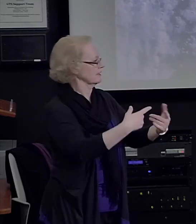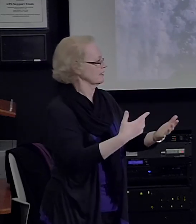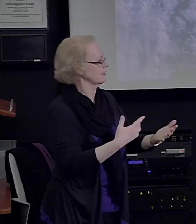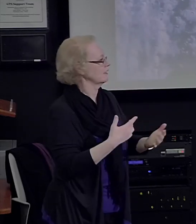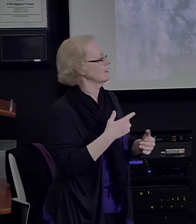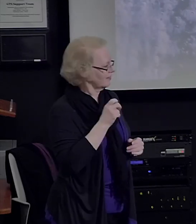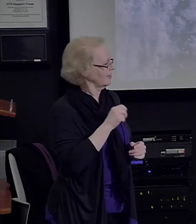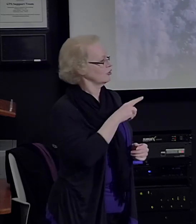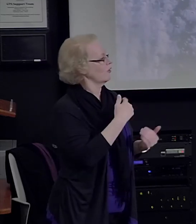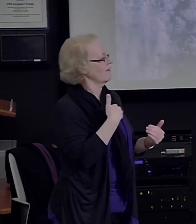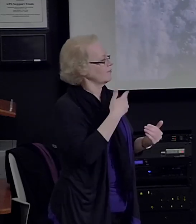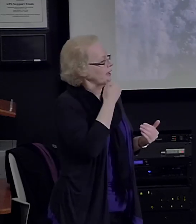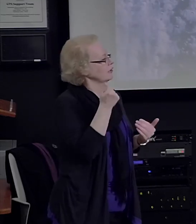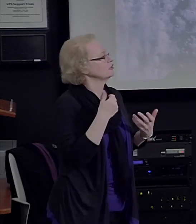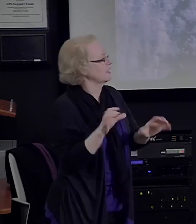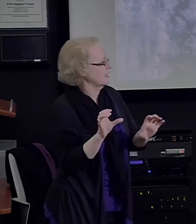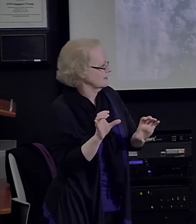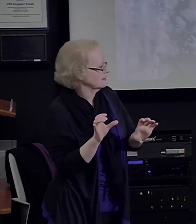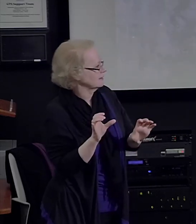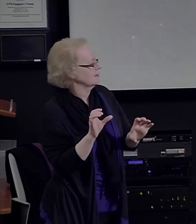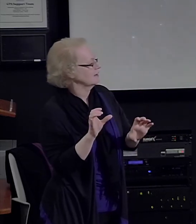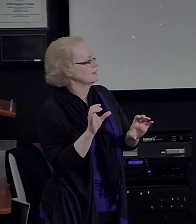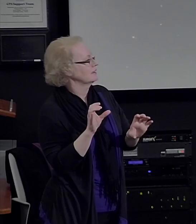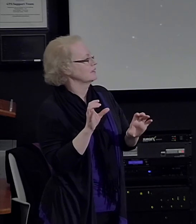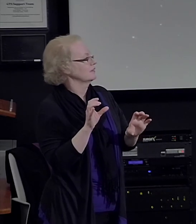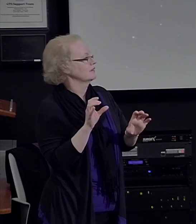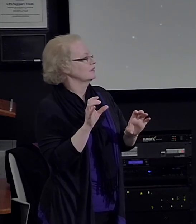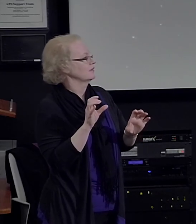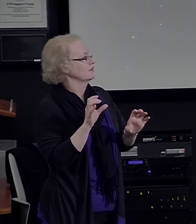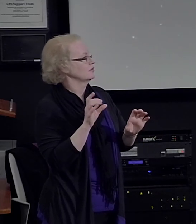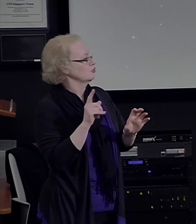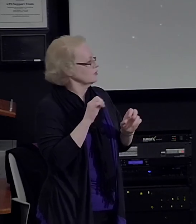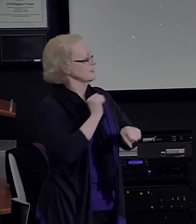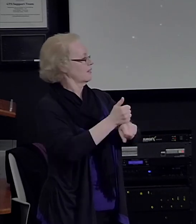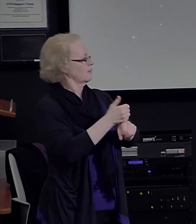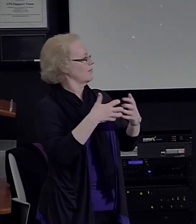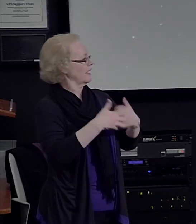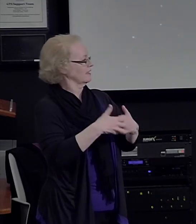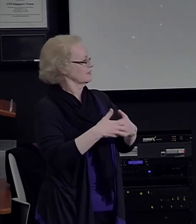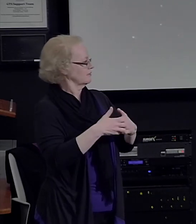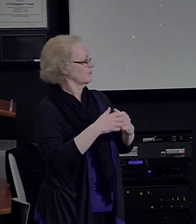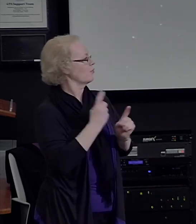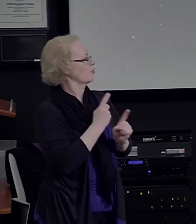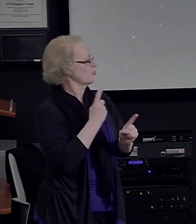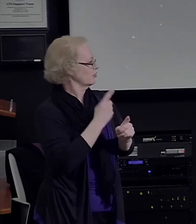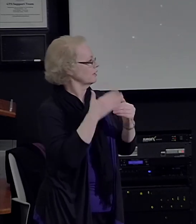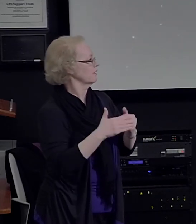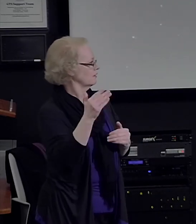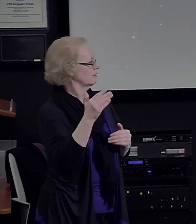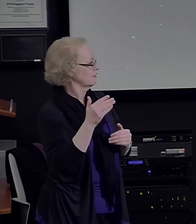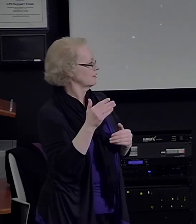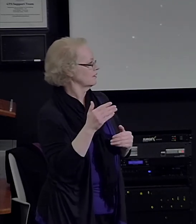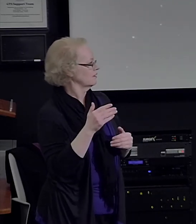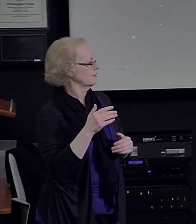then you have a better chance of getting those mechanisms set up appropriately that will